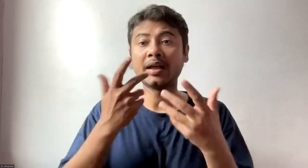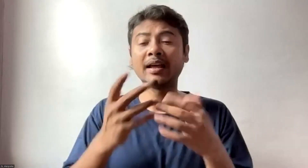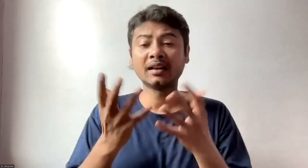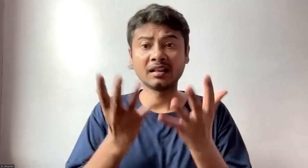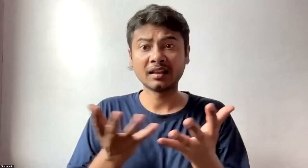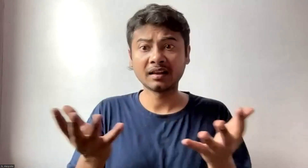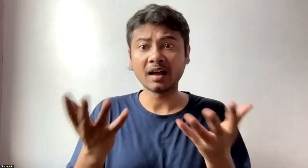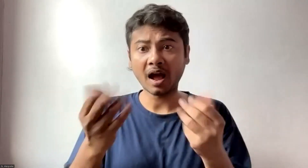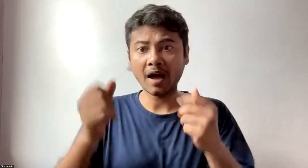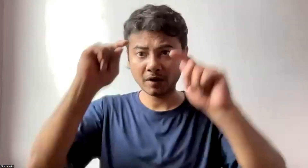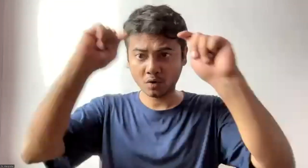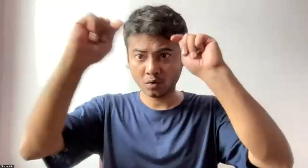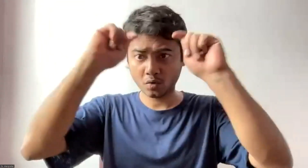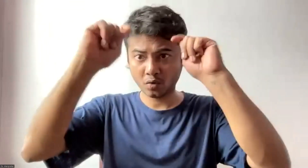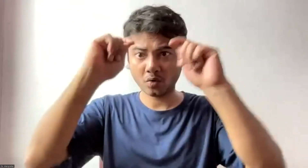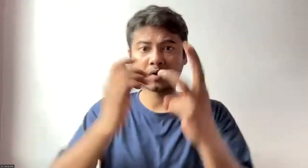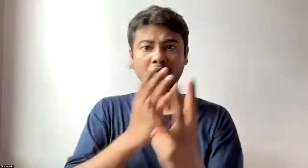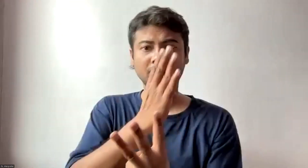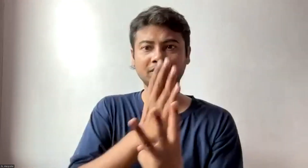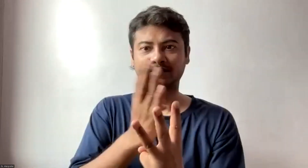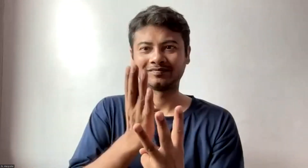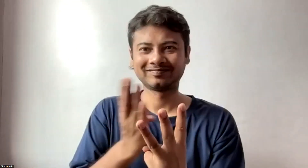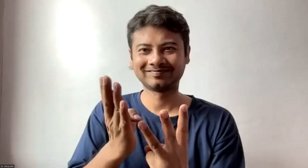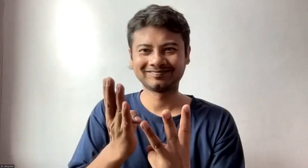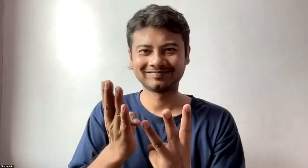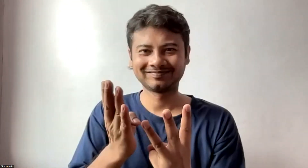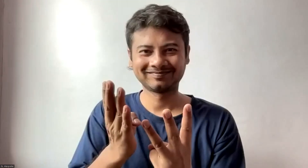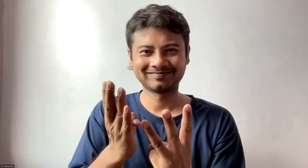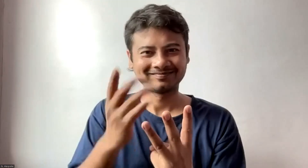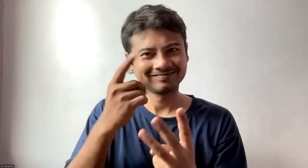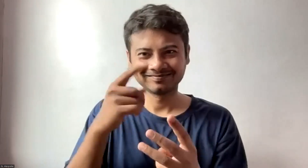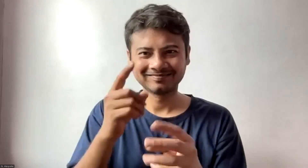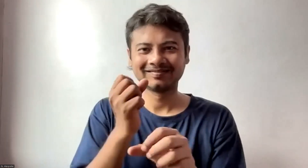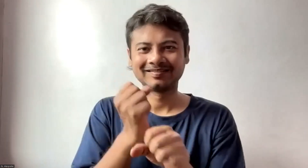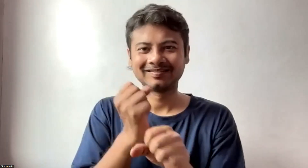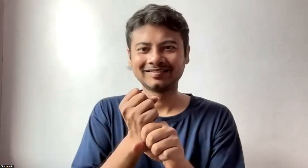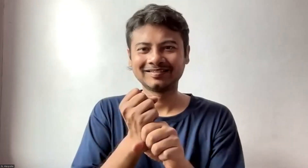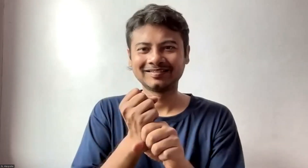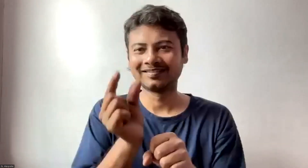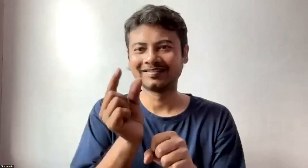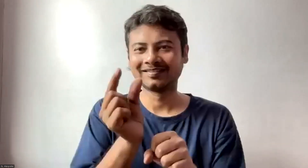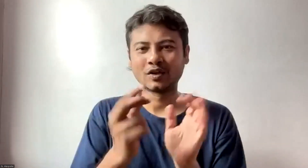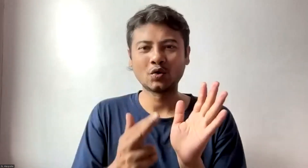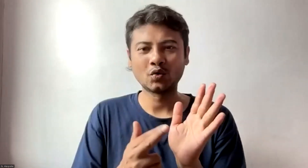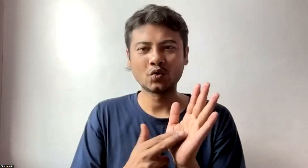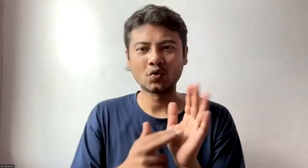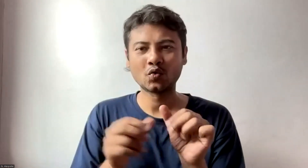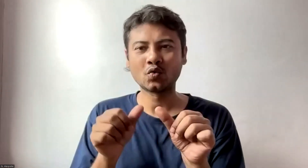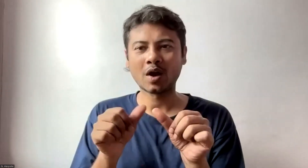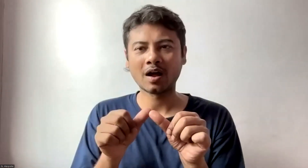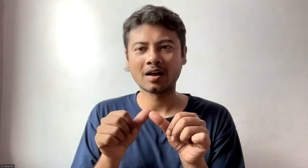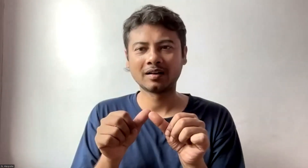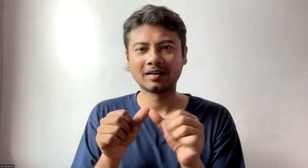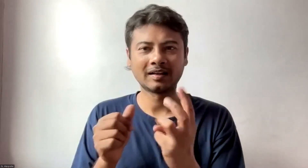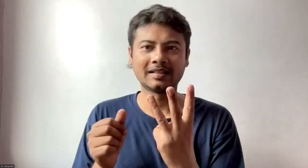So three modes of material nature, or they're also called three gunas or three qualities. And